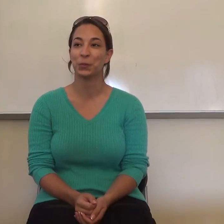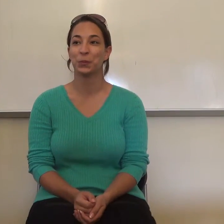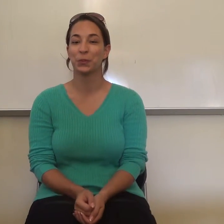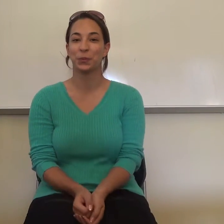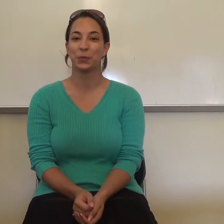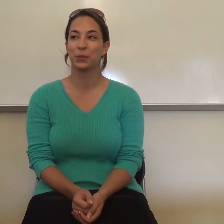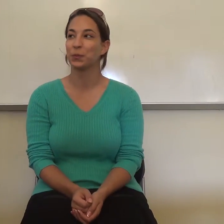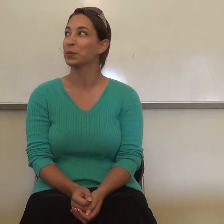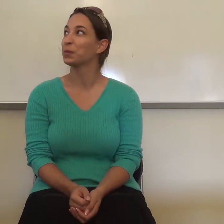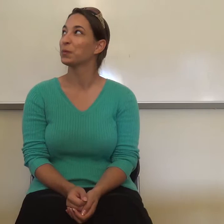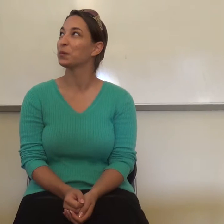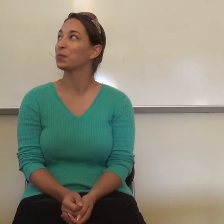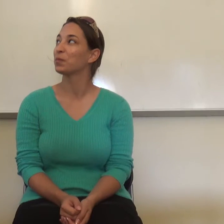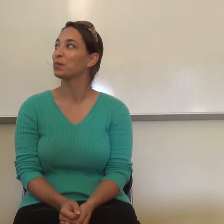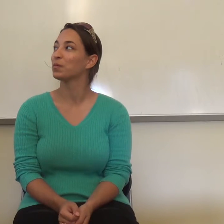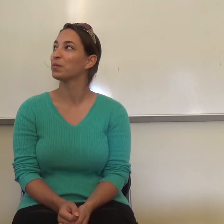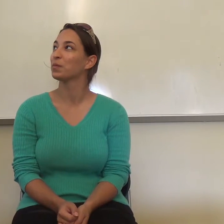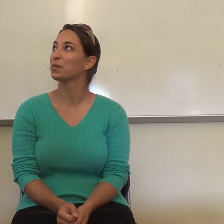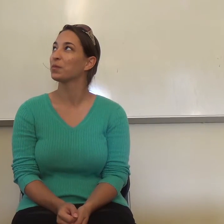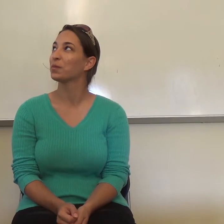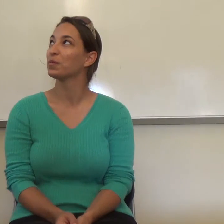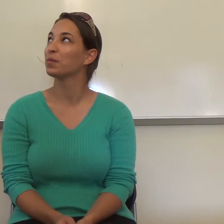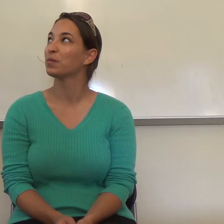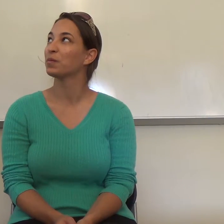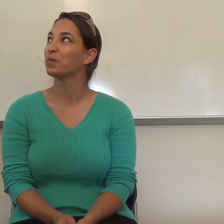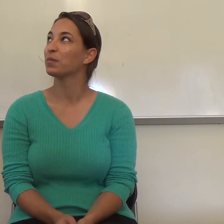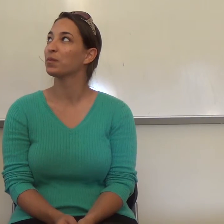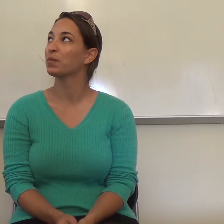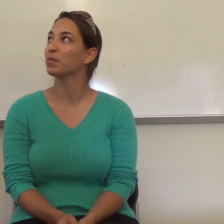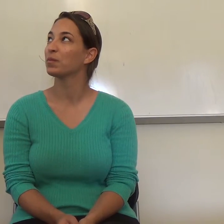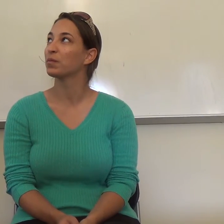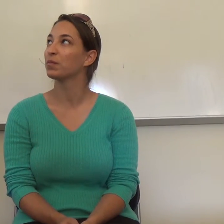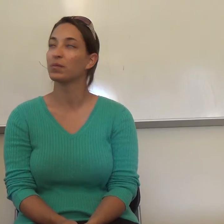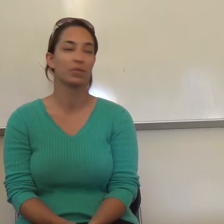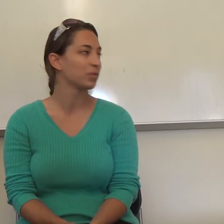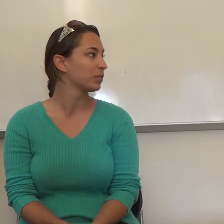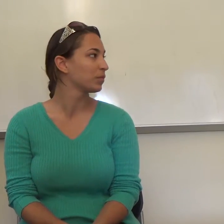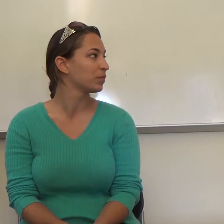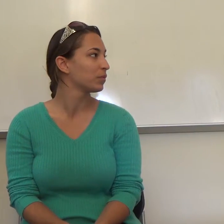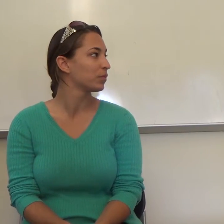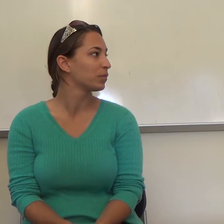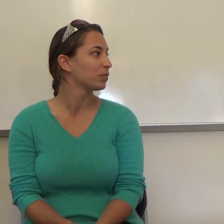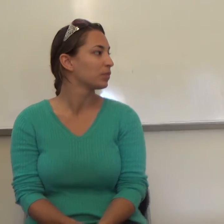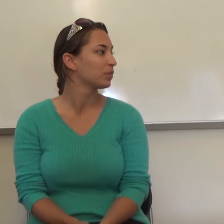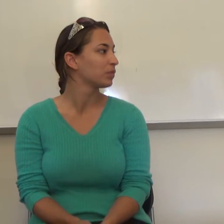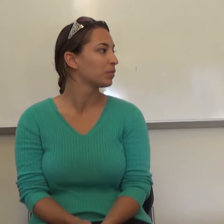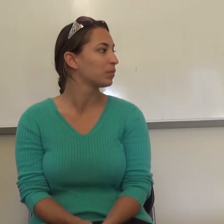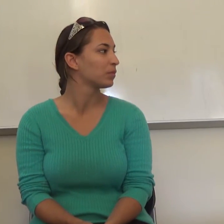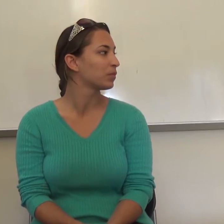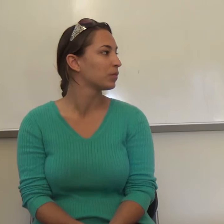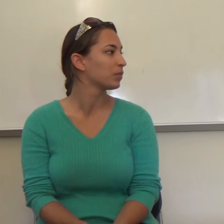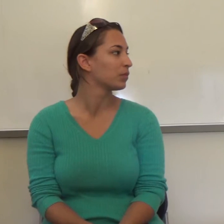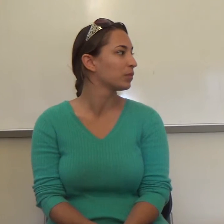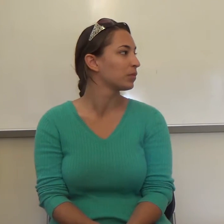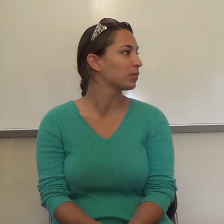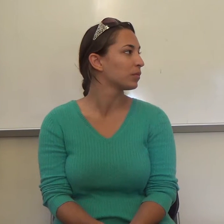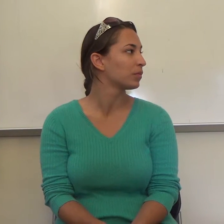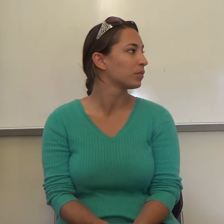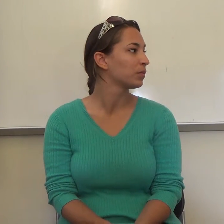Okay, yeah, this one. Now you can make that smaller, you can turn that white thing a little bit smaller. It was